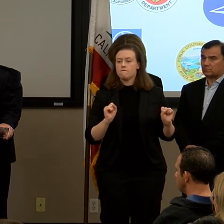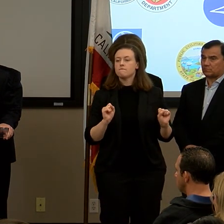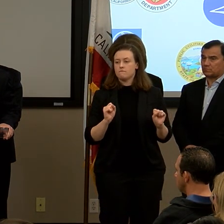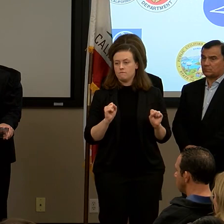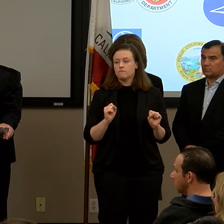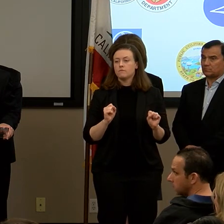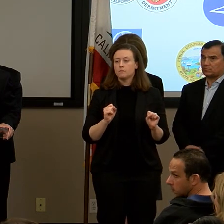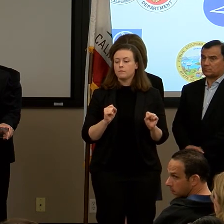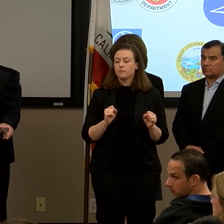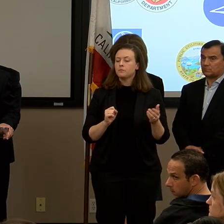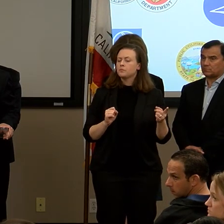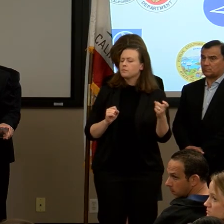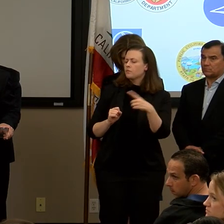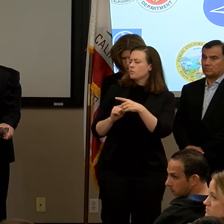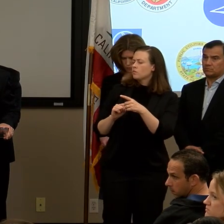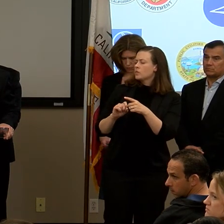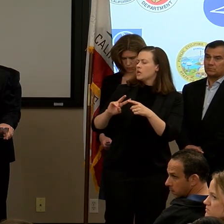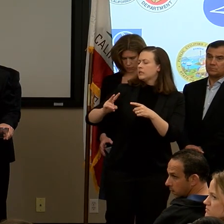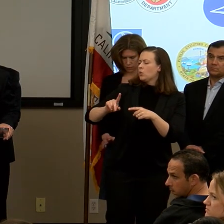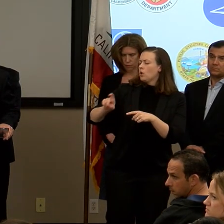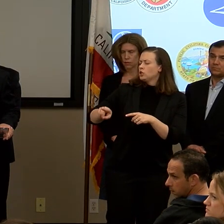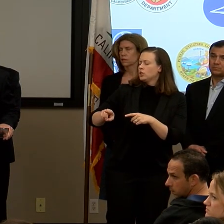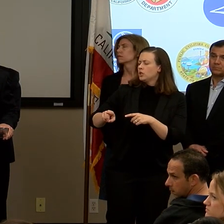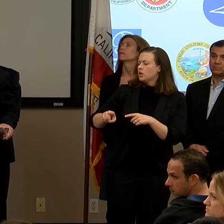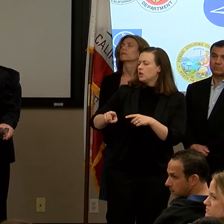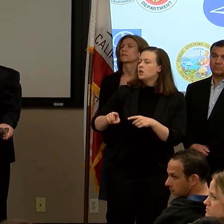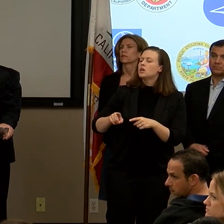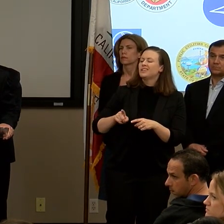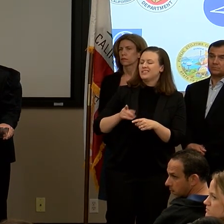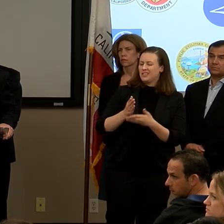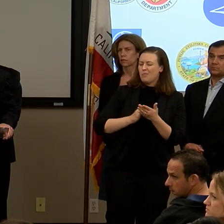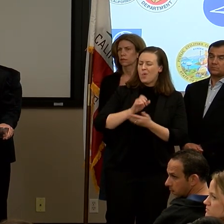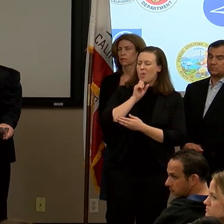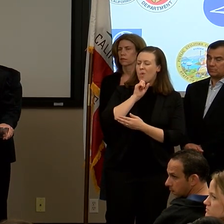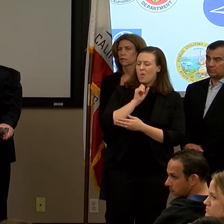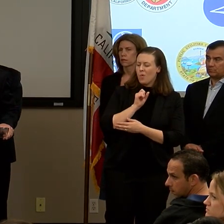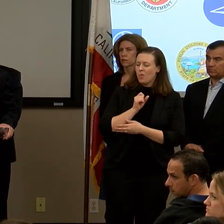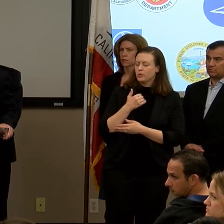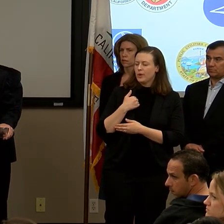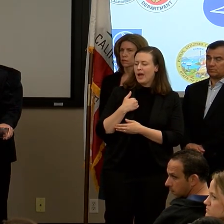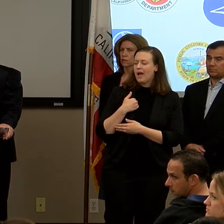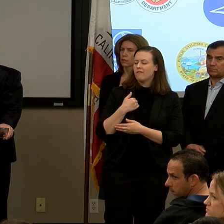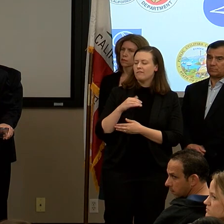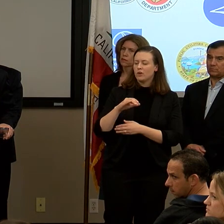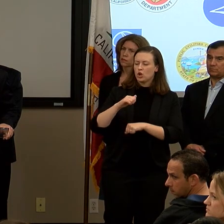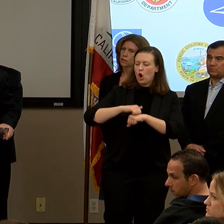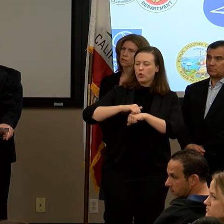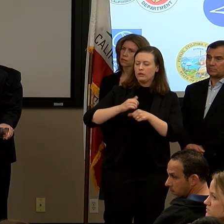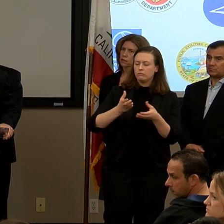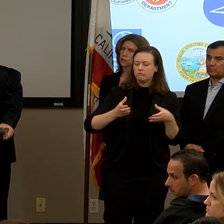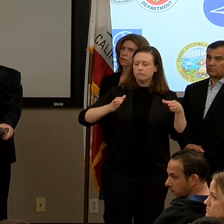to service. Well, if I can follow up, clearly there are some of the older wells that do not have concrete casing all the way down to the storage